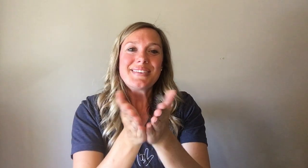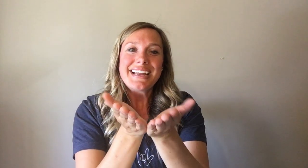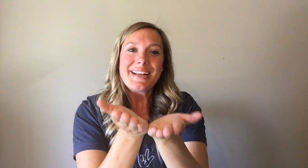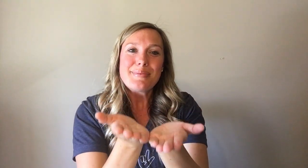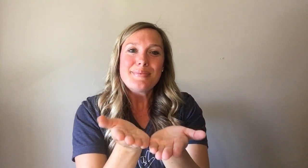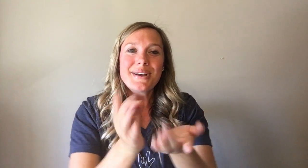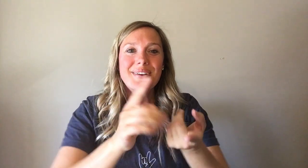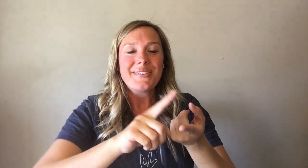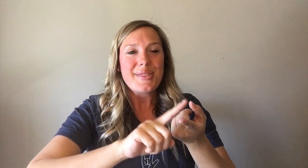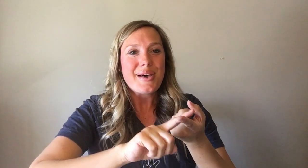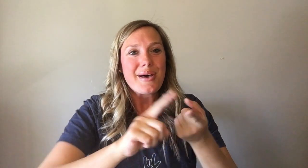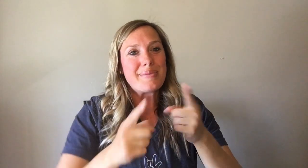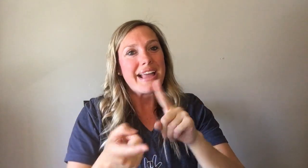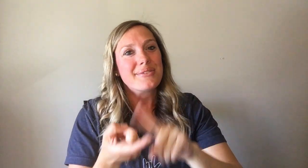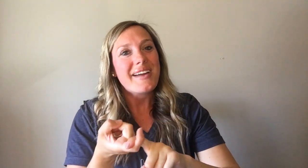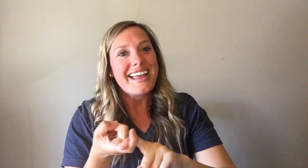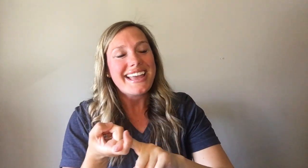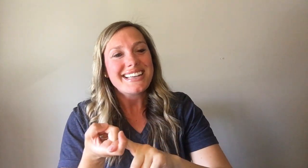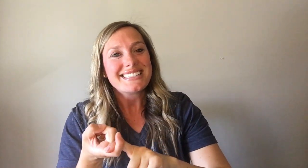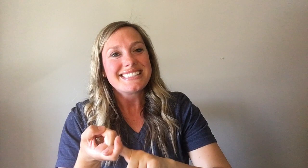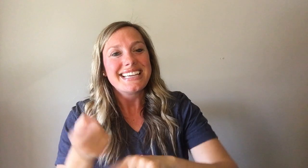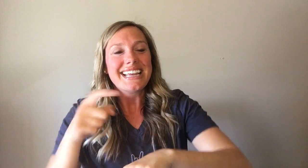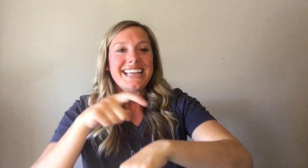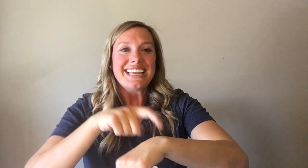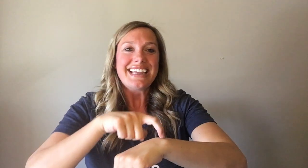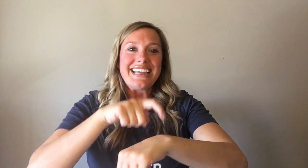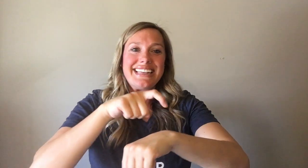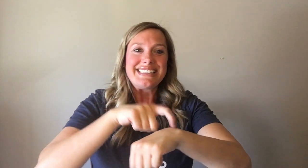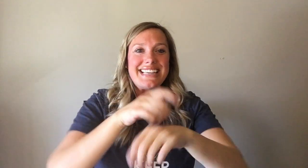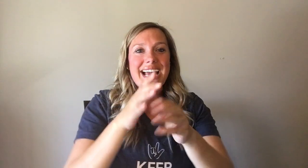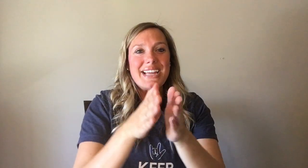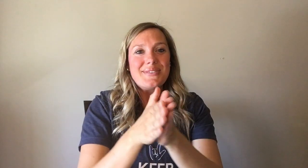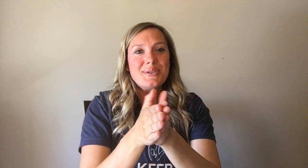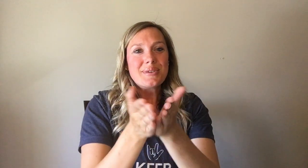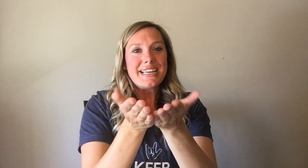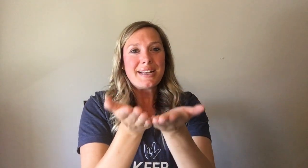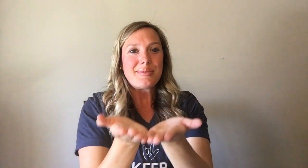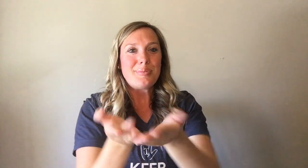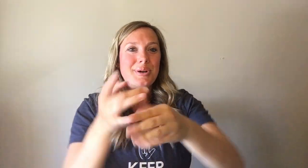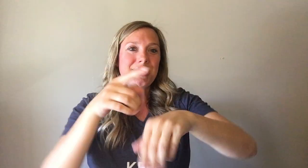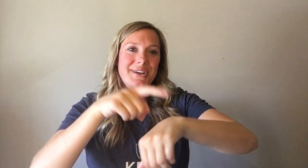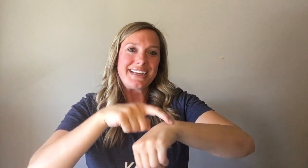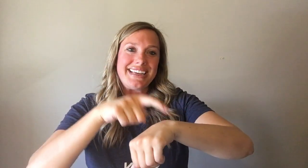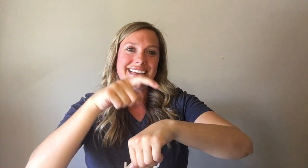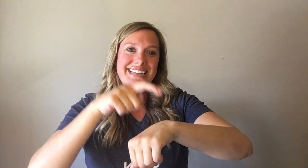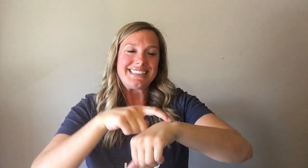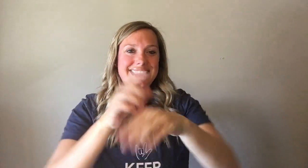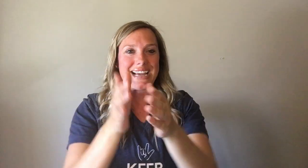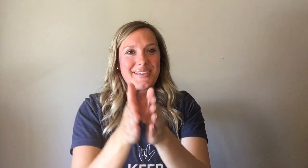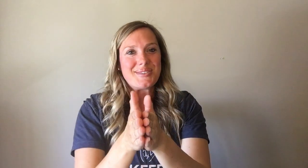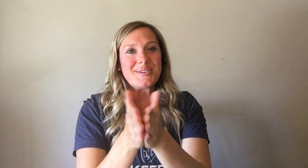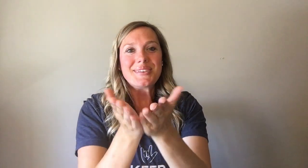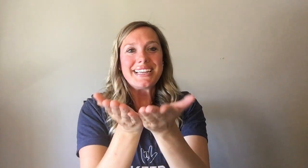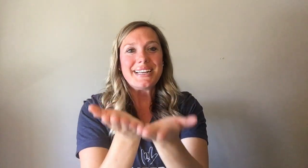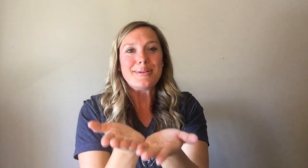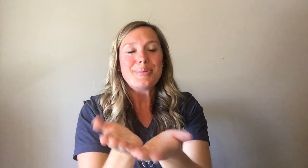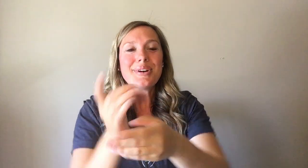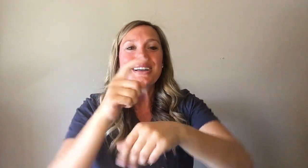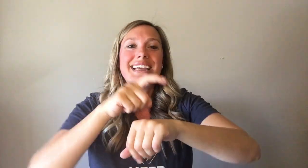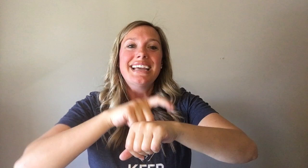read a book with all my friends. It is time to read a book. It is time to read a book.